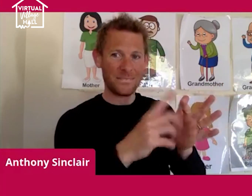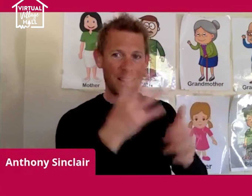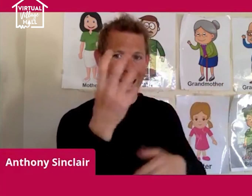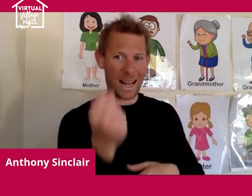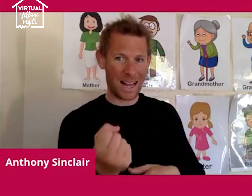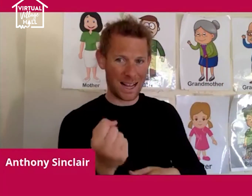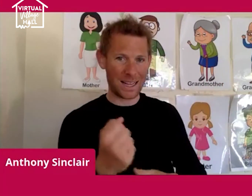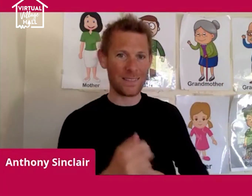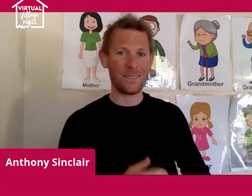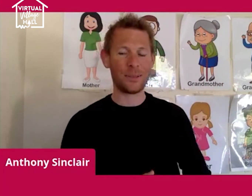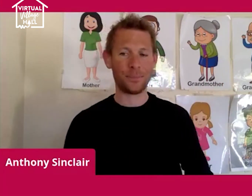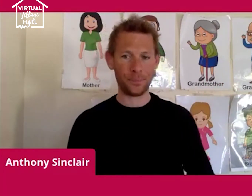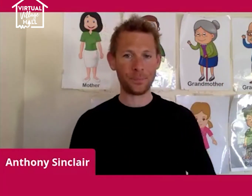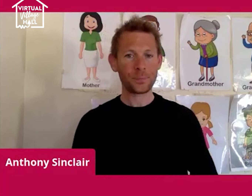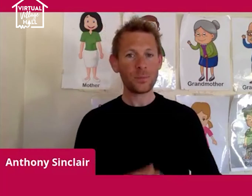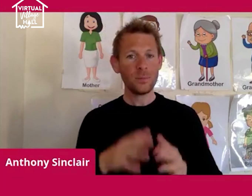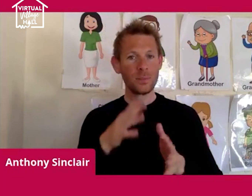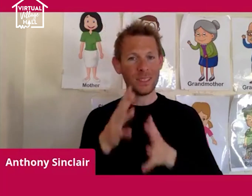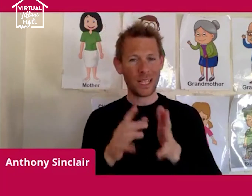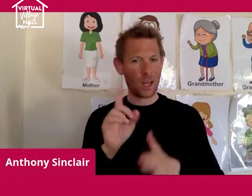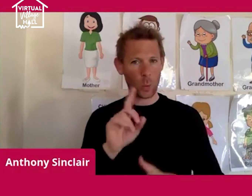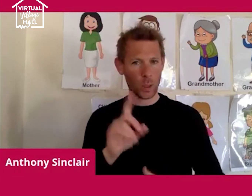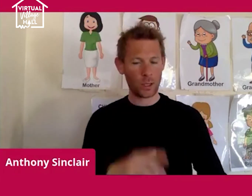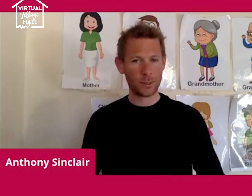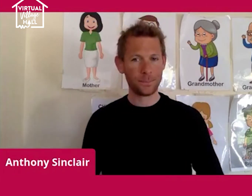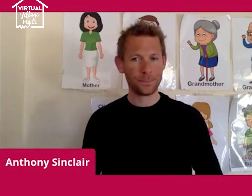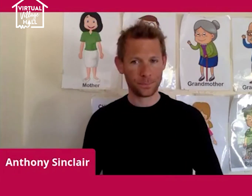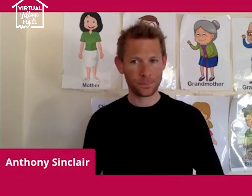Have. So I want to teach you the sign for have.